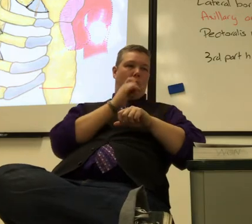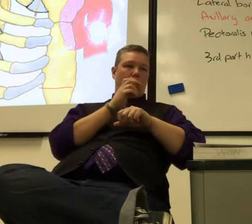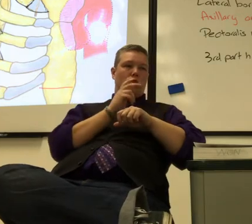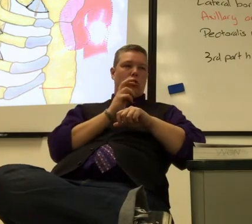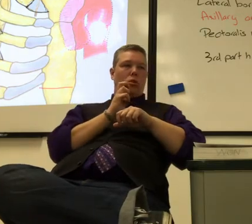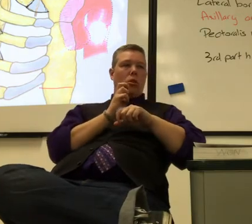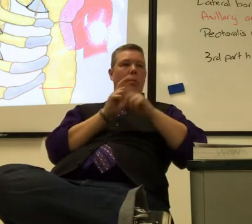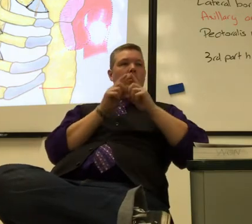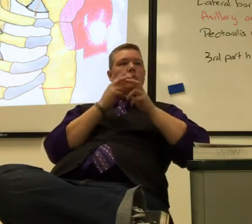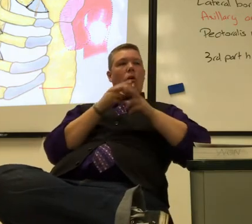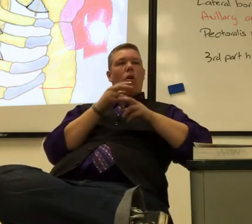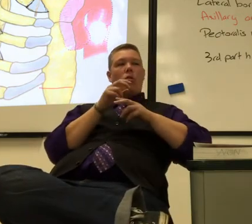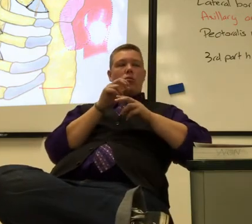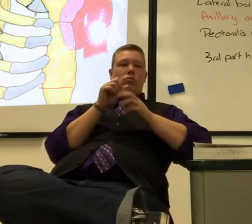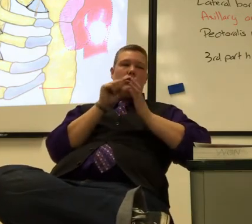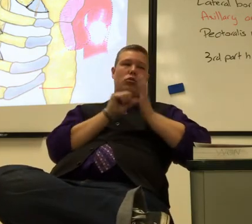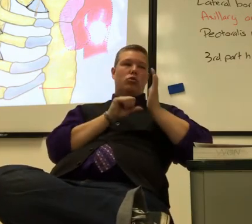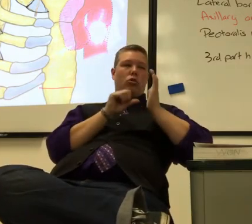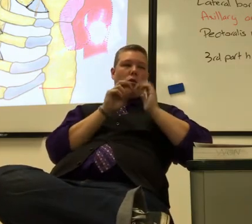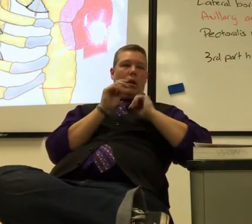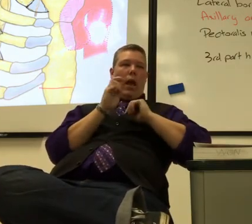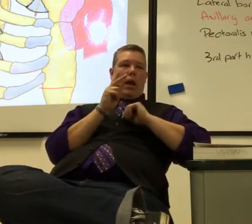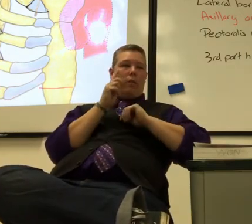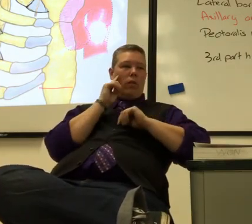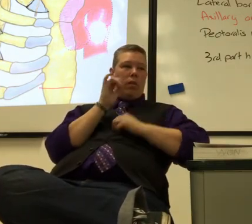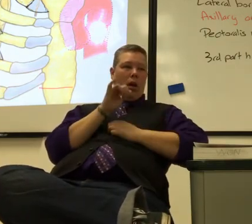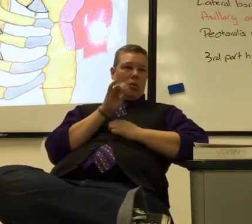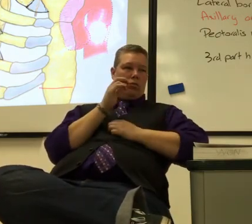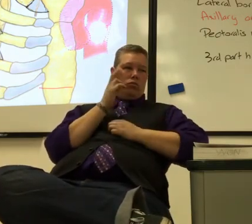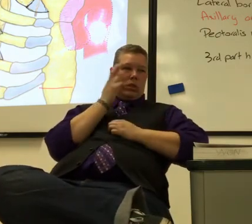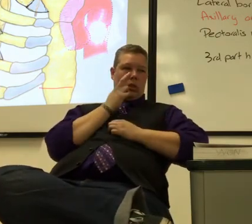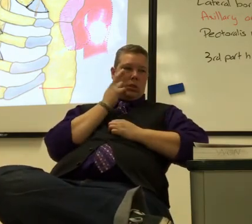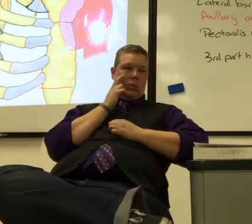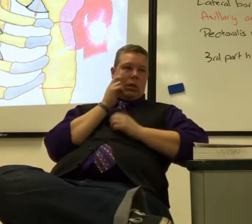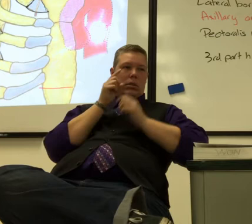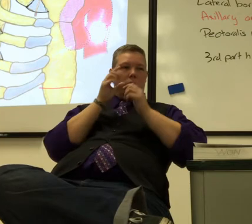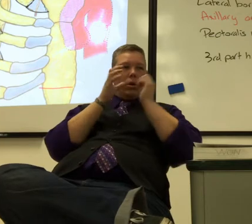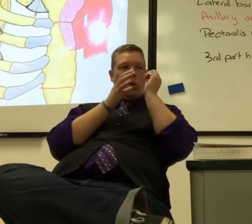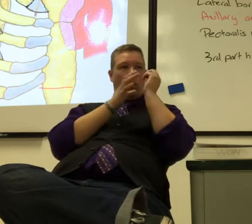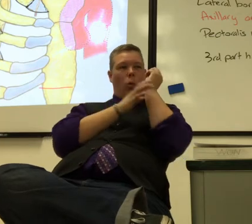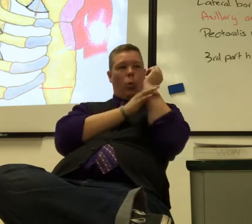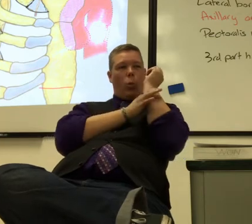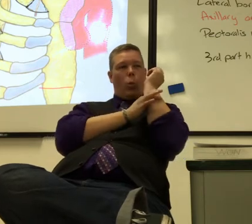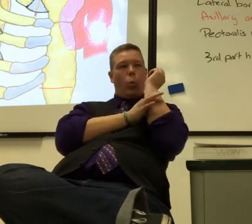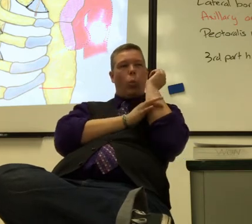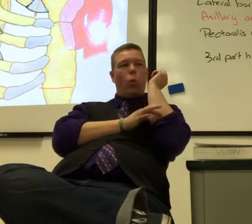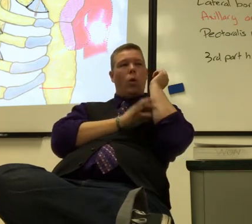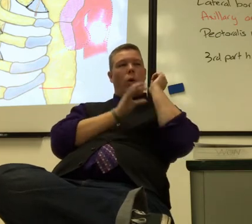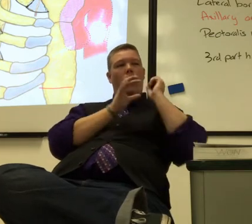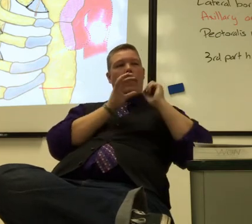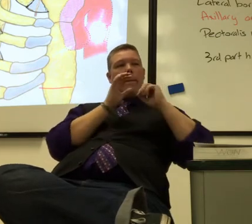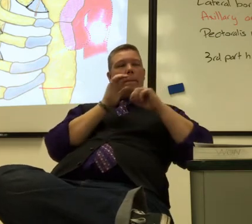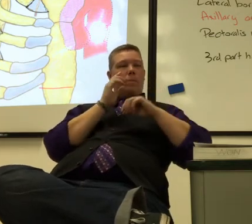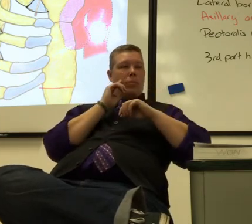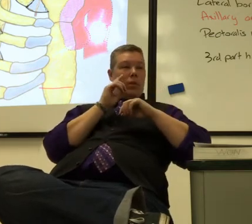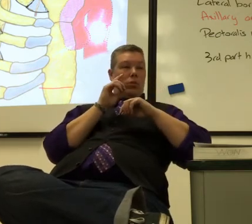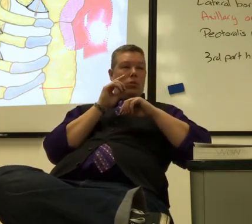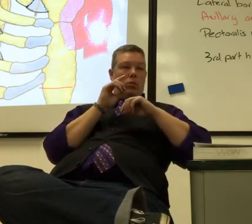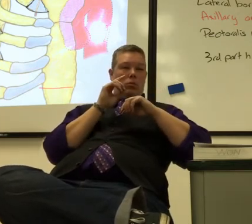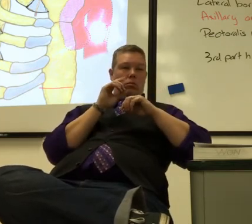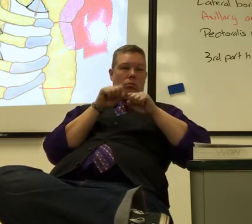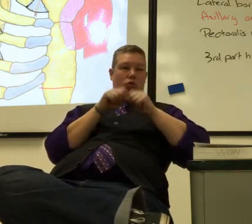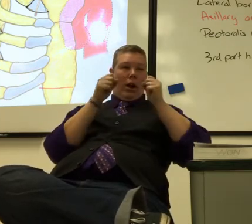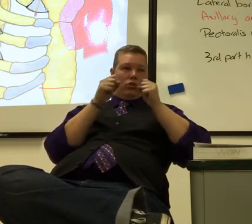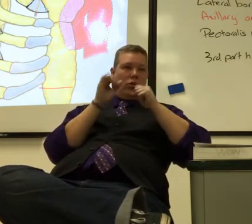reason. And these two arteries, you're concerned about a fracture there, because if you fracture the cervical neck, you